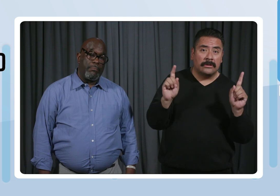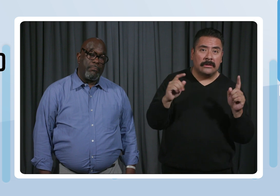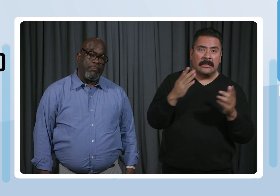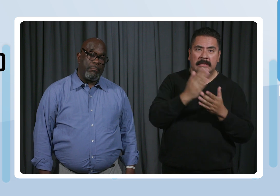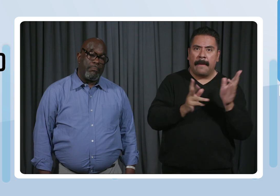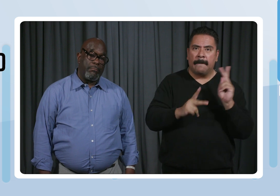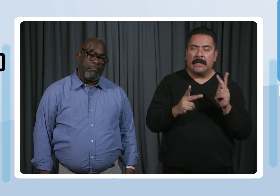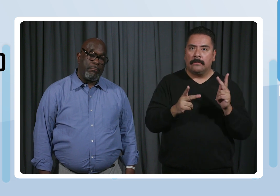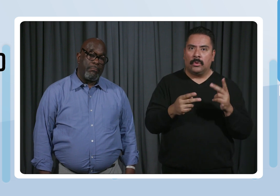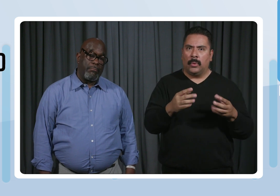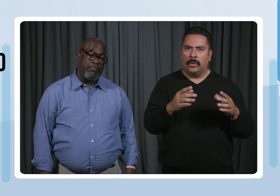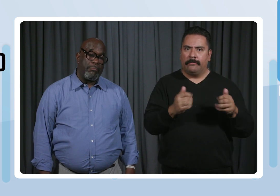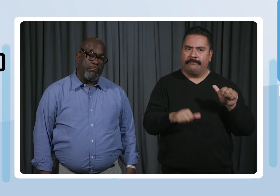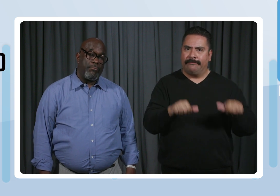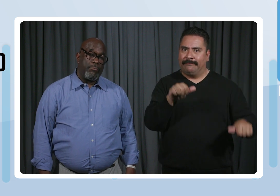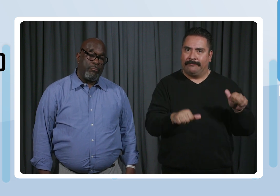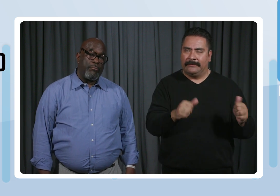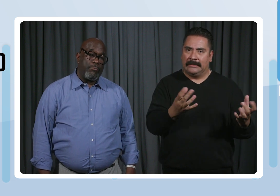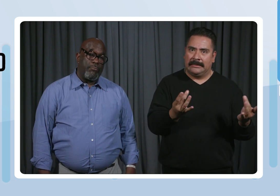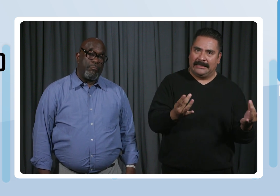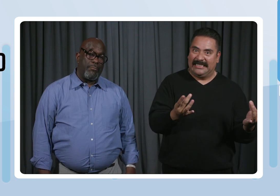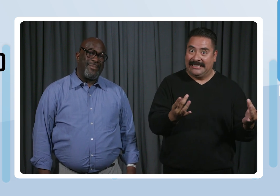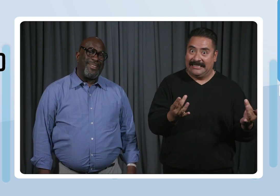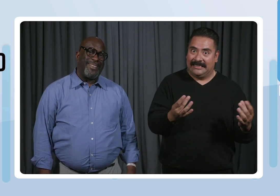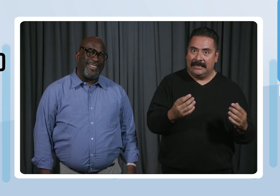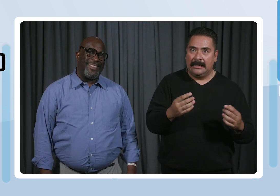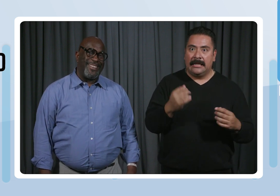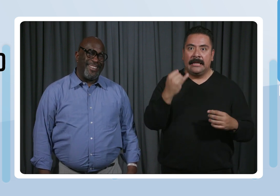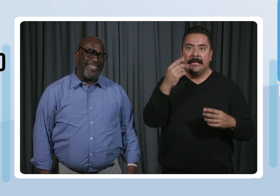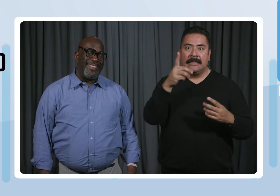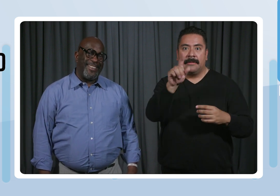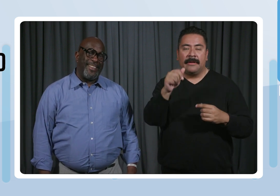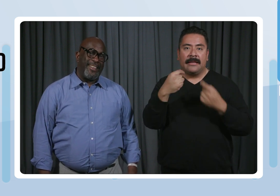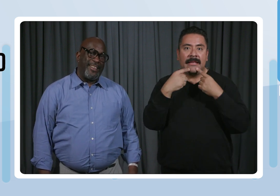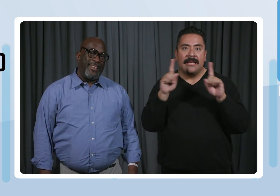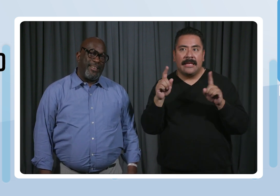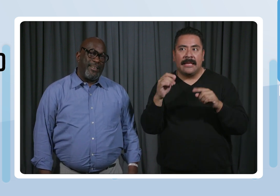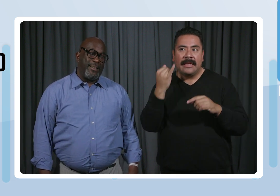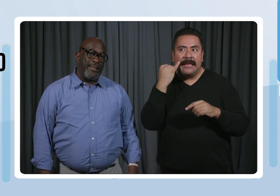where, appropriate and legally viable, because